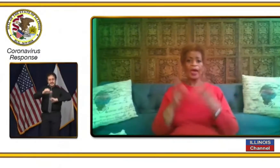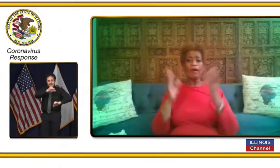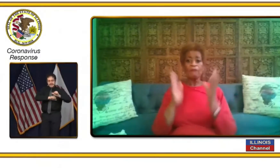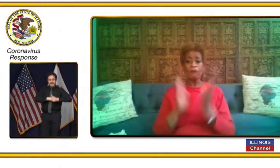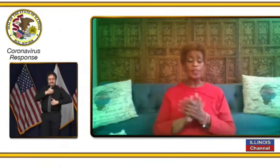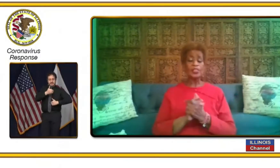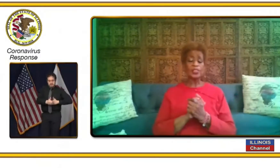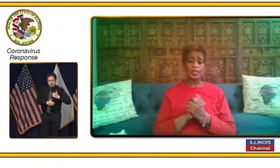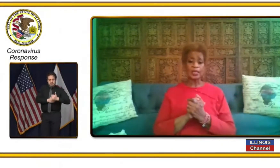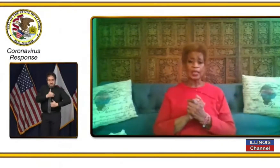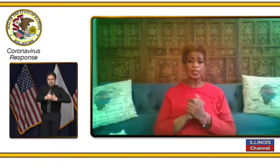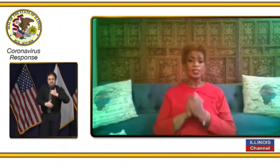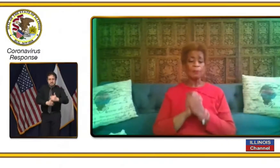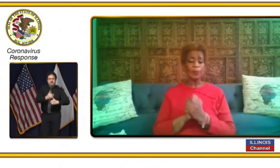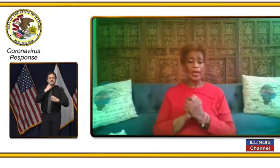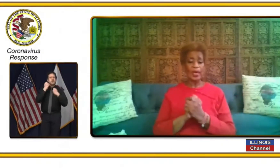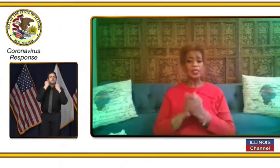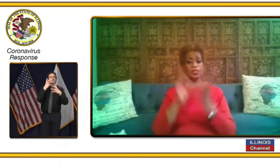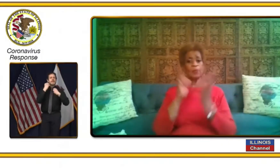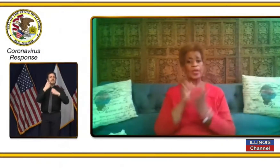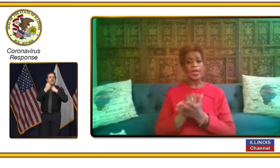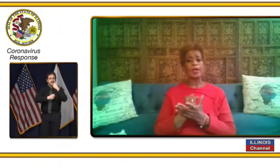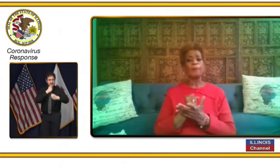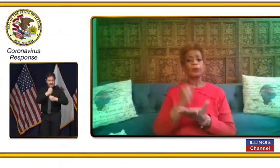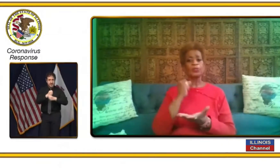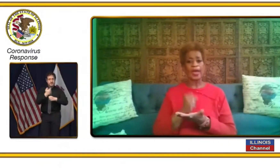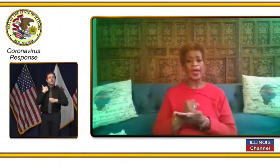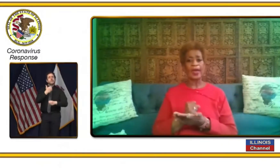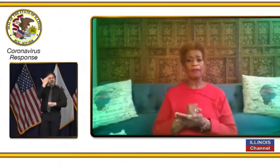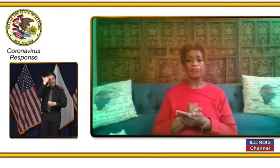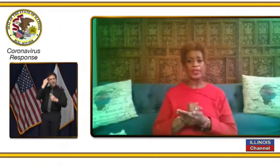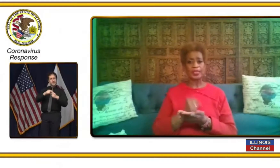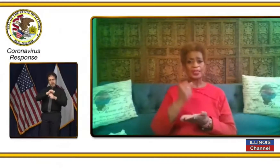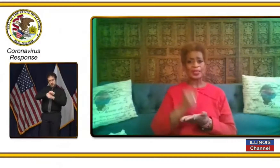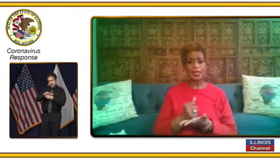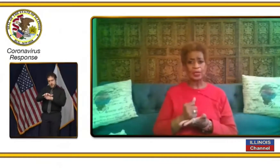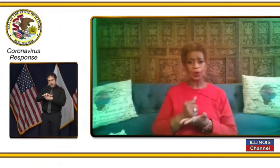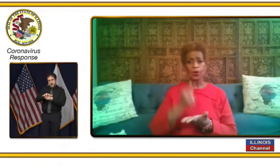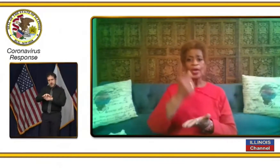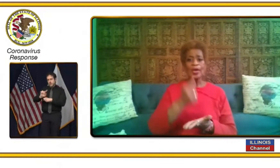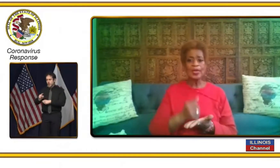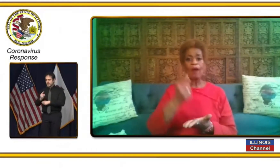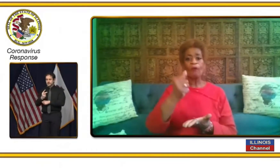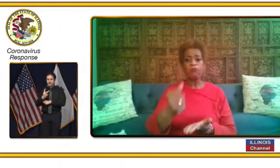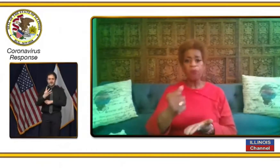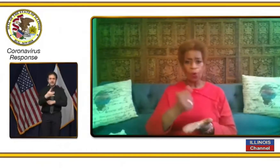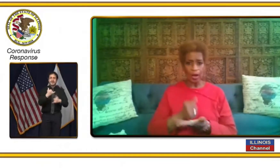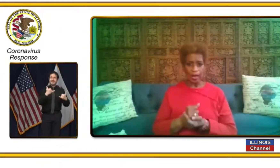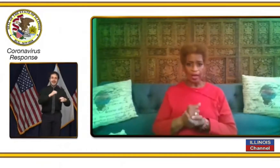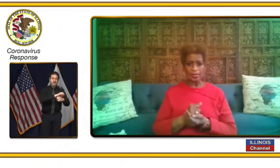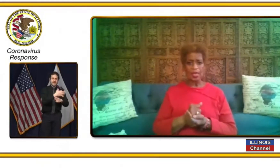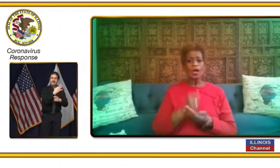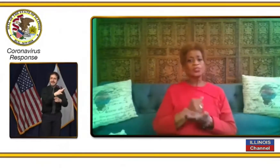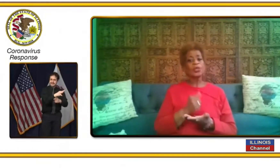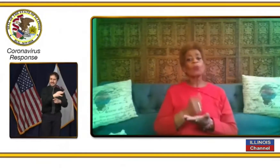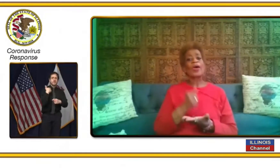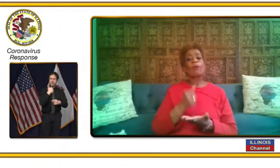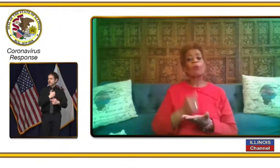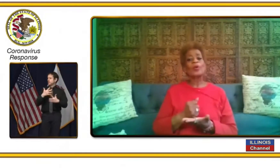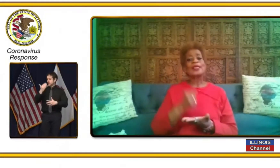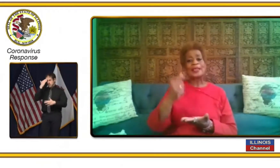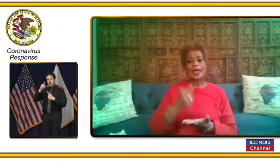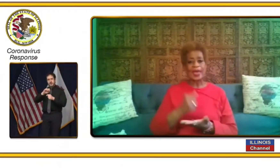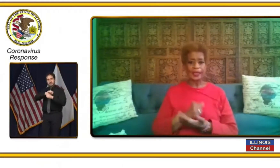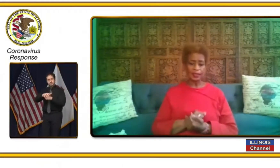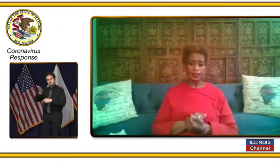over years. And fortunately, it's a blessing to be able to have these here now for